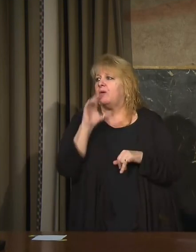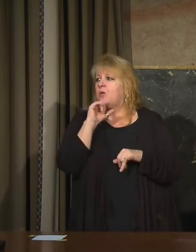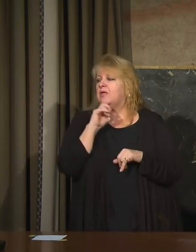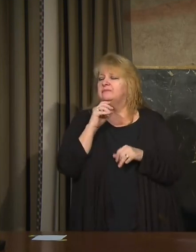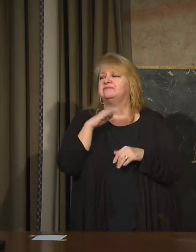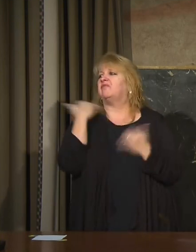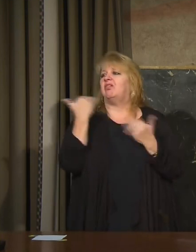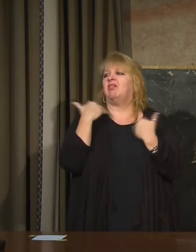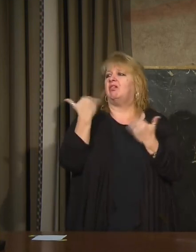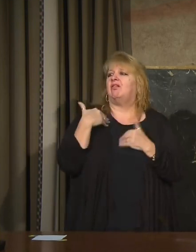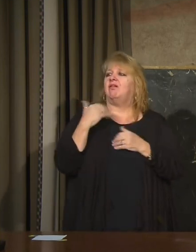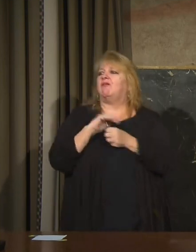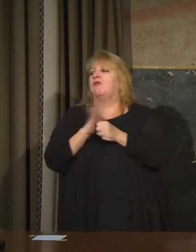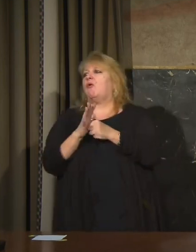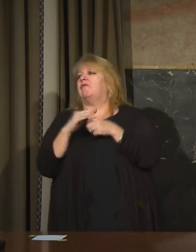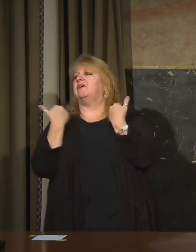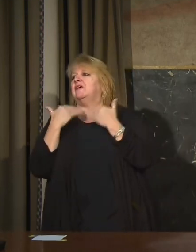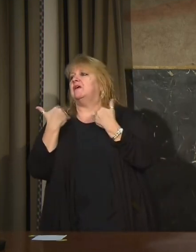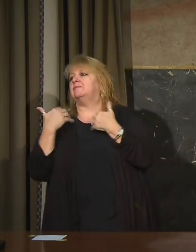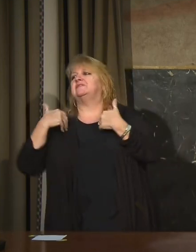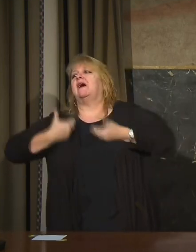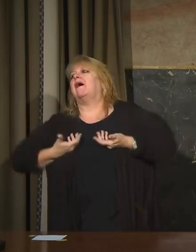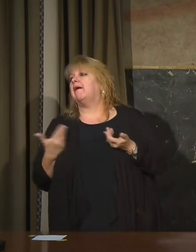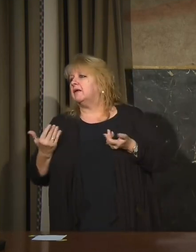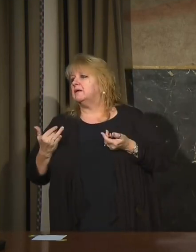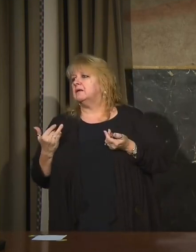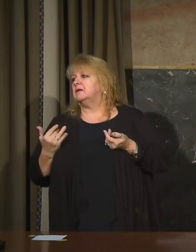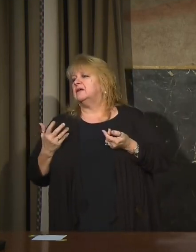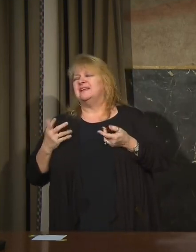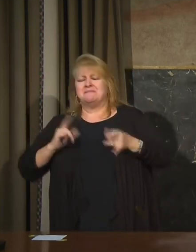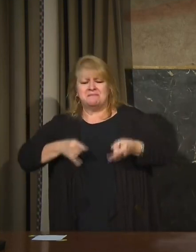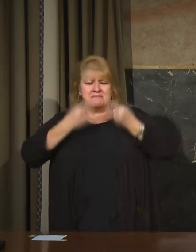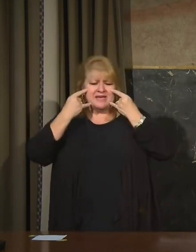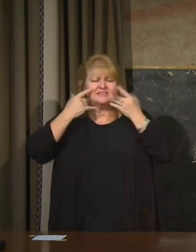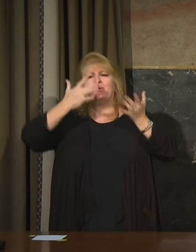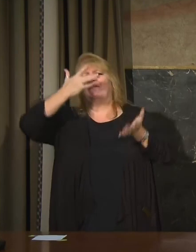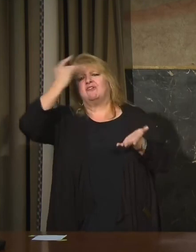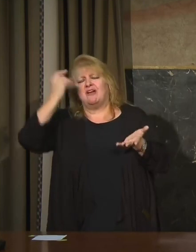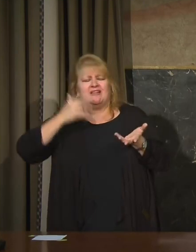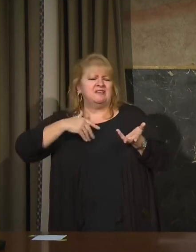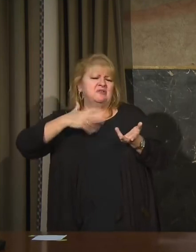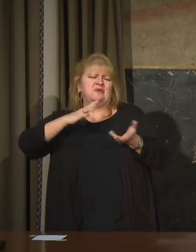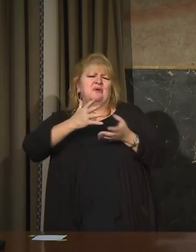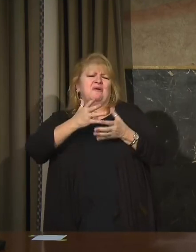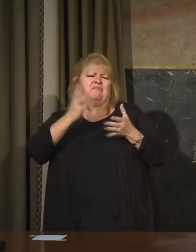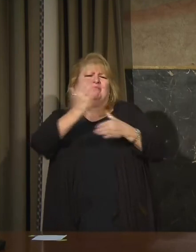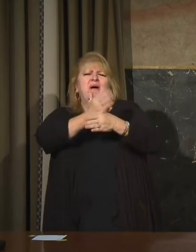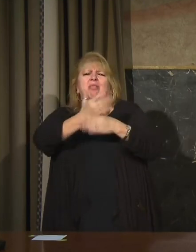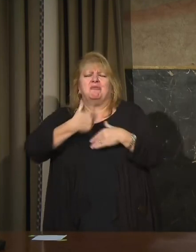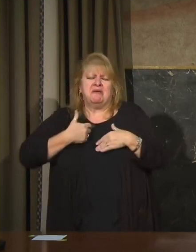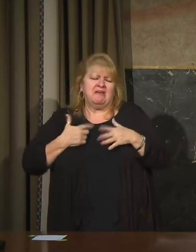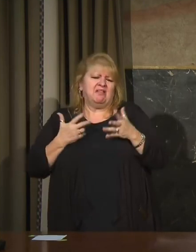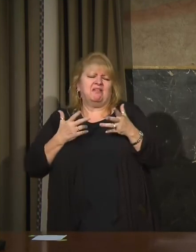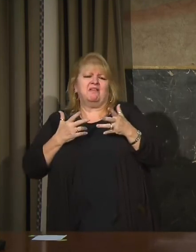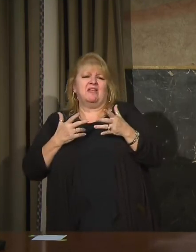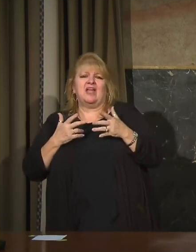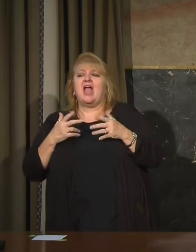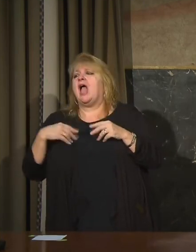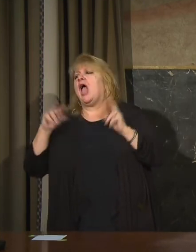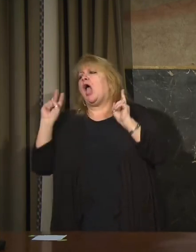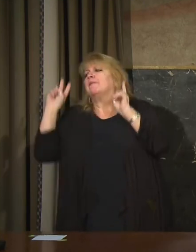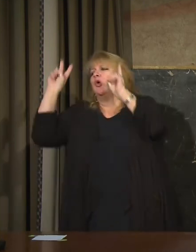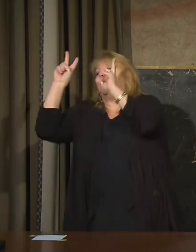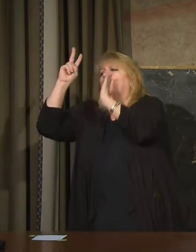just too much of a bother to put that mask on. I'm going to choose to believe what I read on the internet. I'm not going to follow the